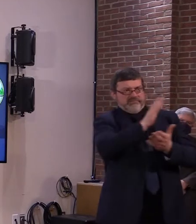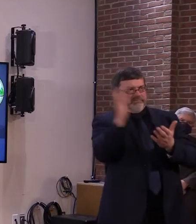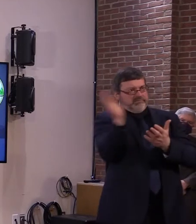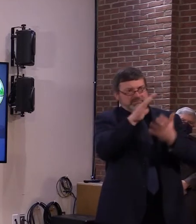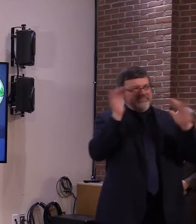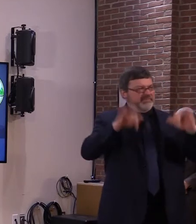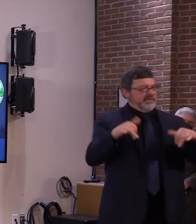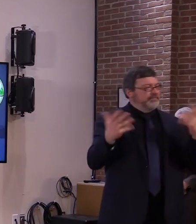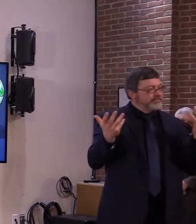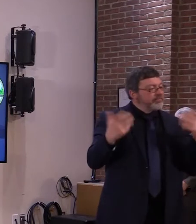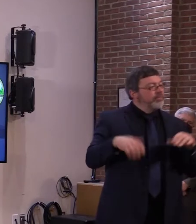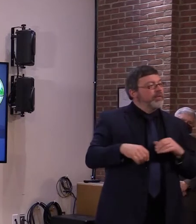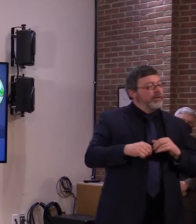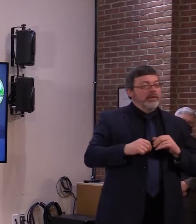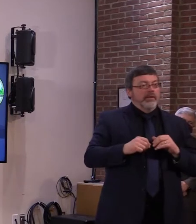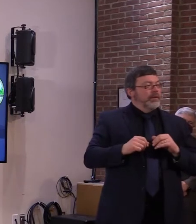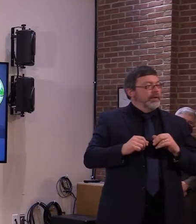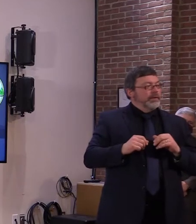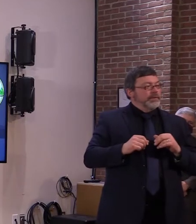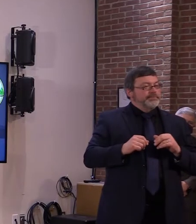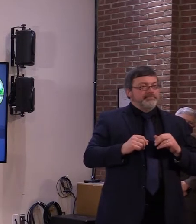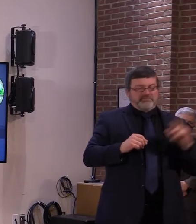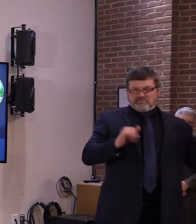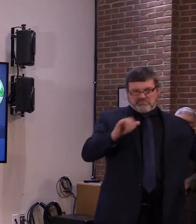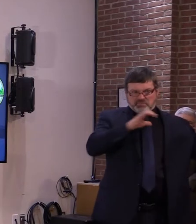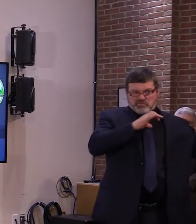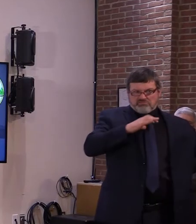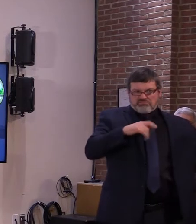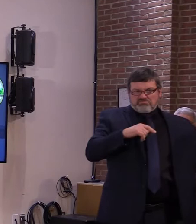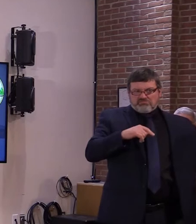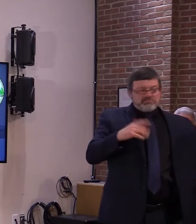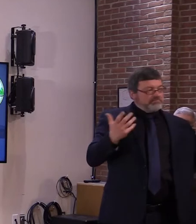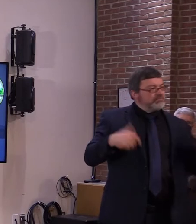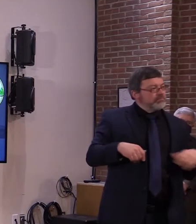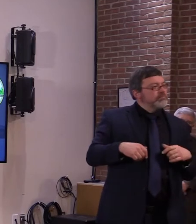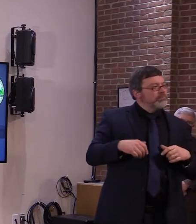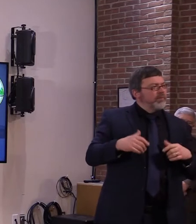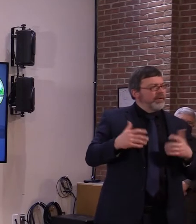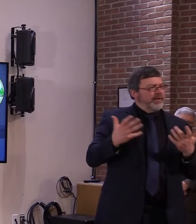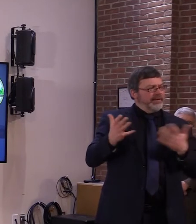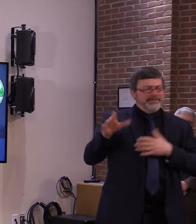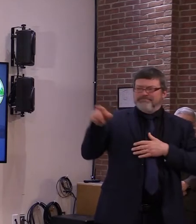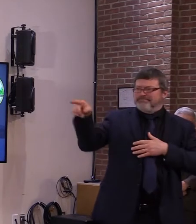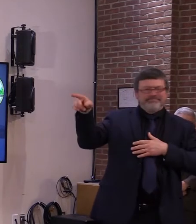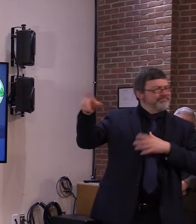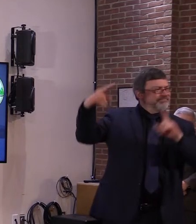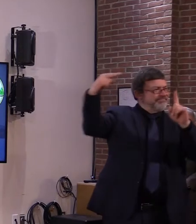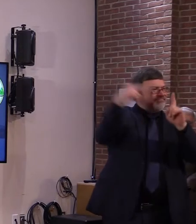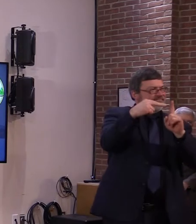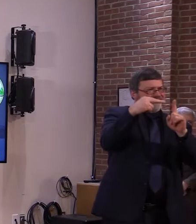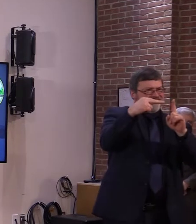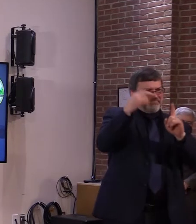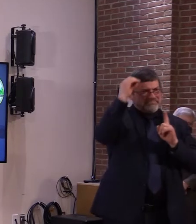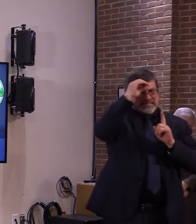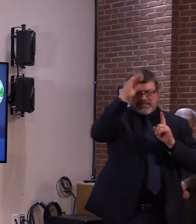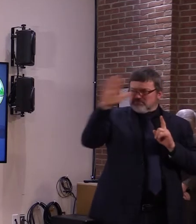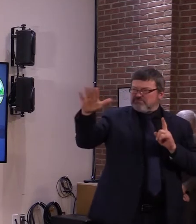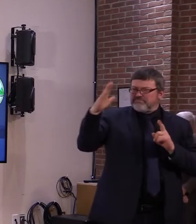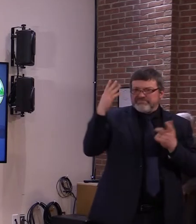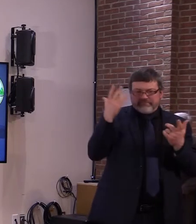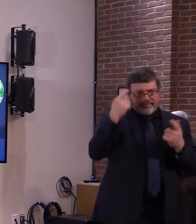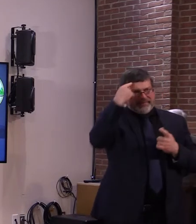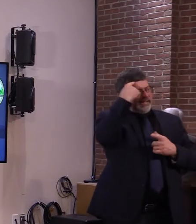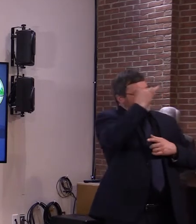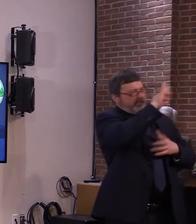uh for uh kovit a reaction to that i mean the the fighting and using that as more or less a